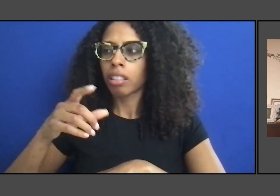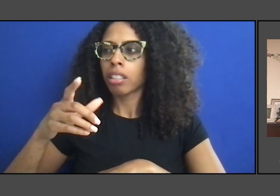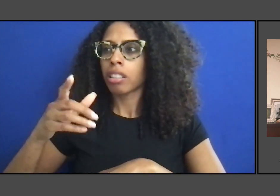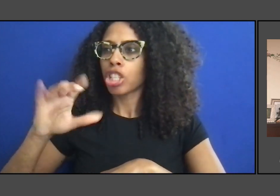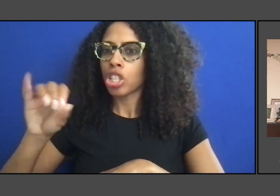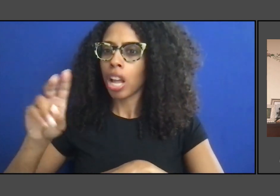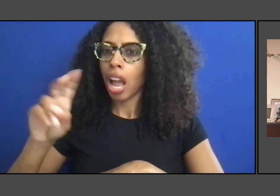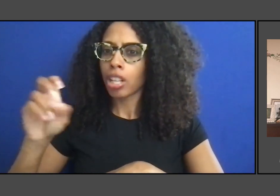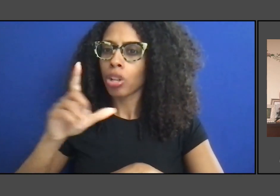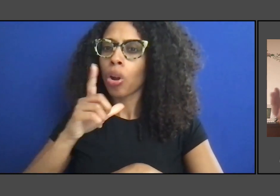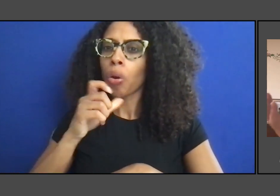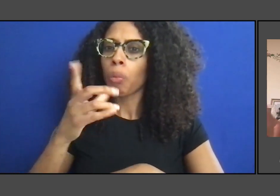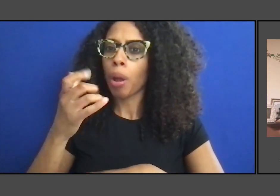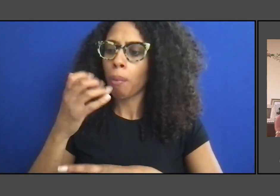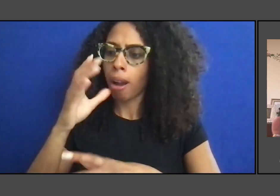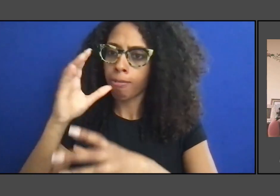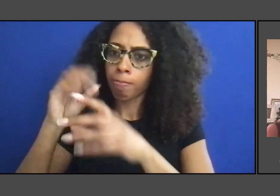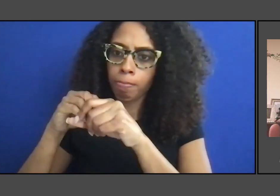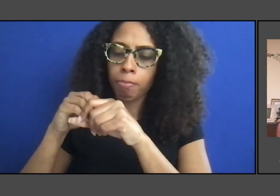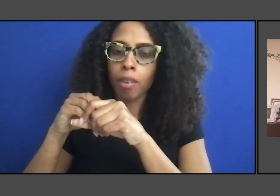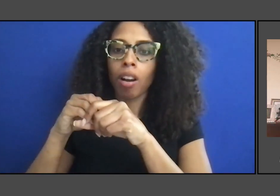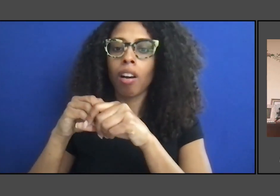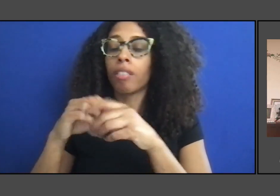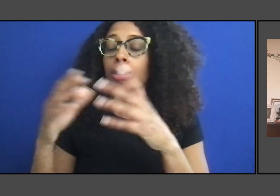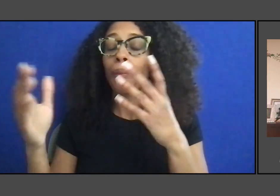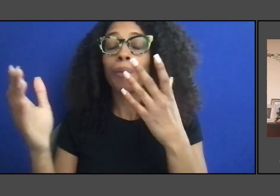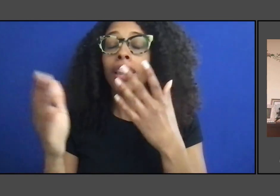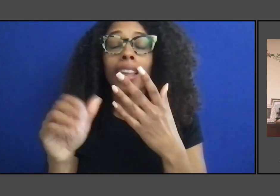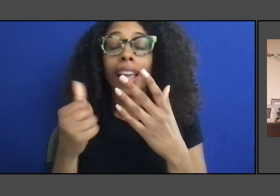So anyway, as far as festivals and all that,